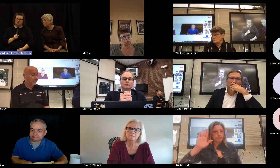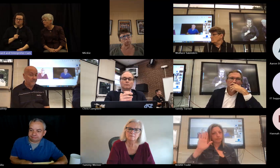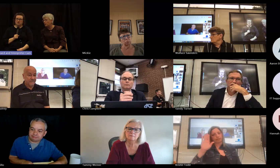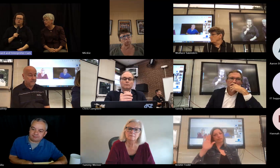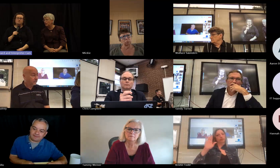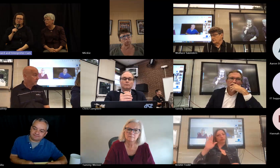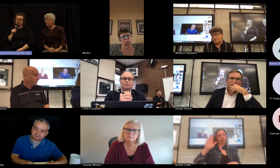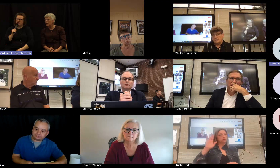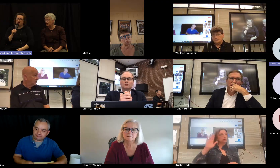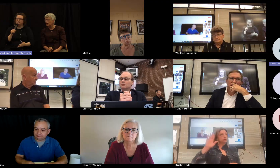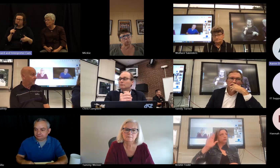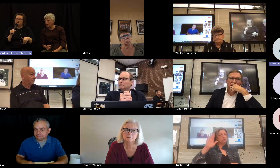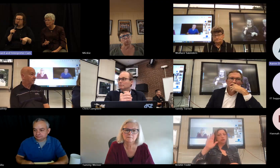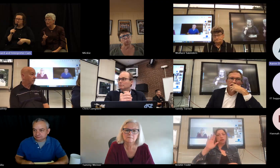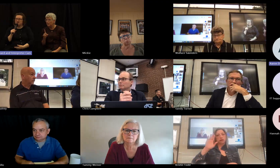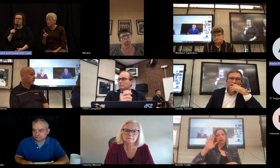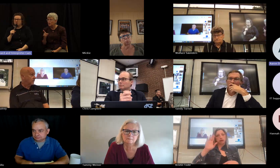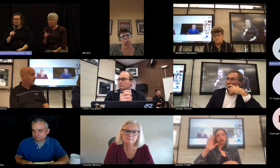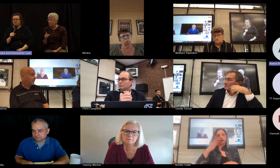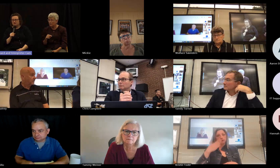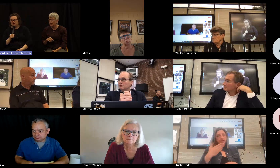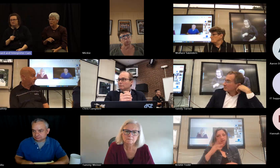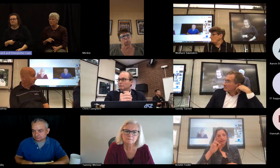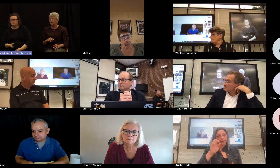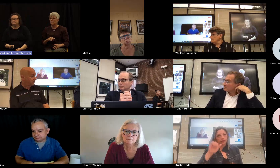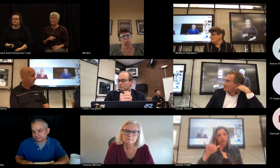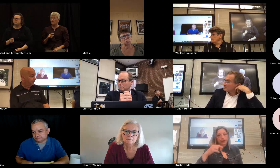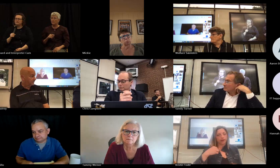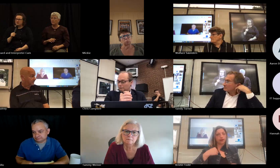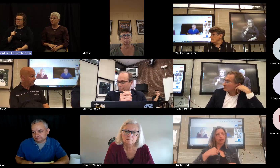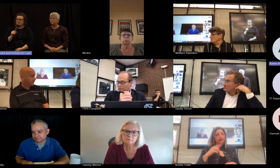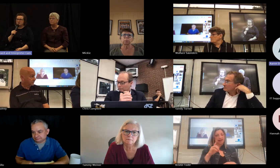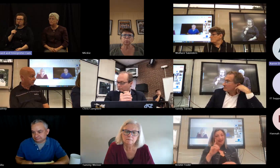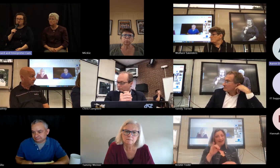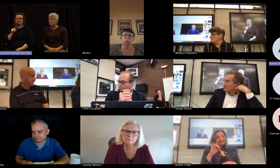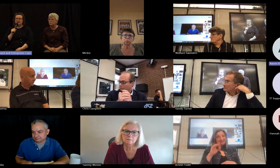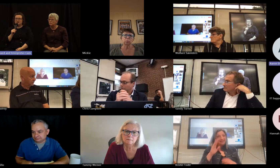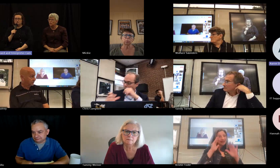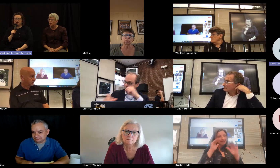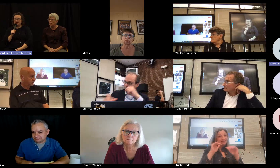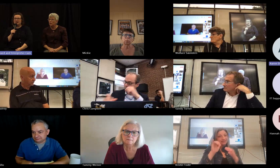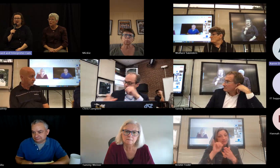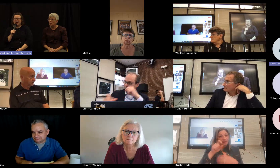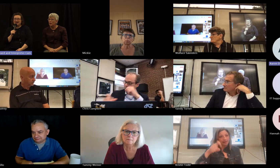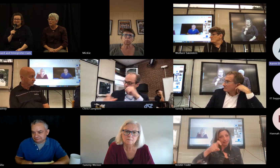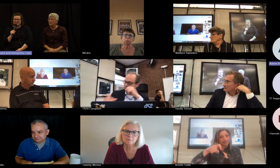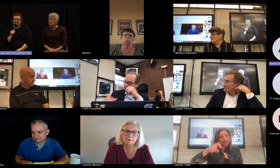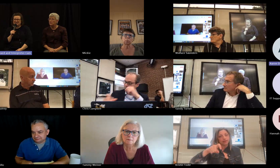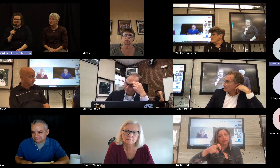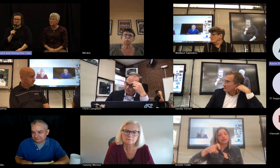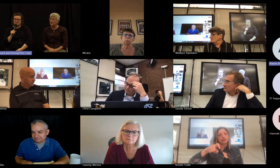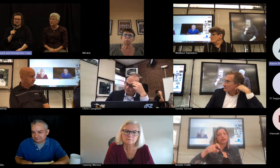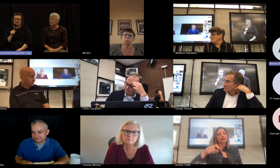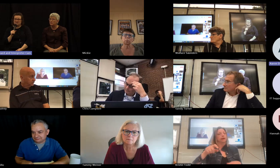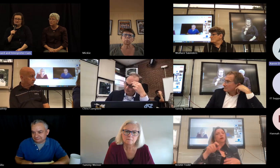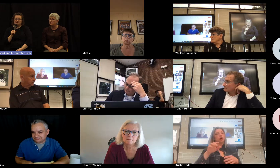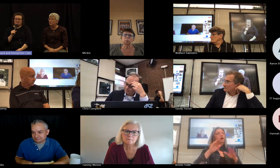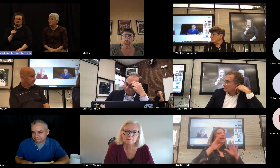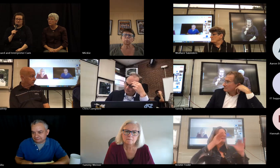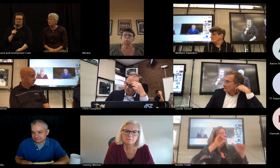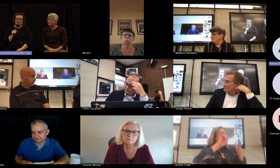grandfathered. Oh, because they can't, I did find out they cannot be grandfathered in. This is Dr. Todd. Thank you, Ray. I did